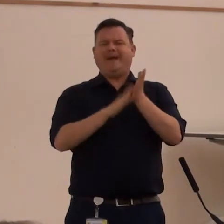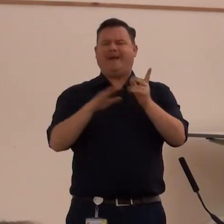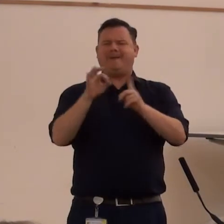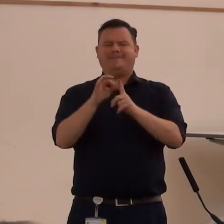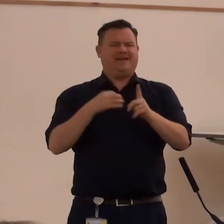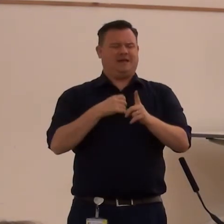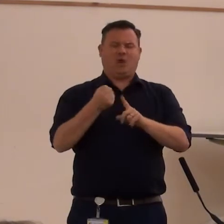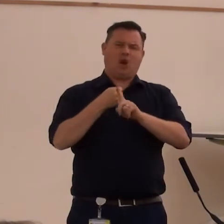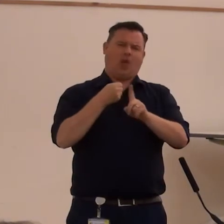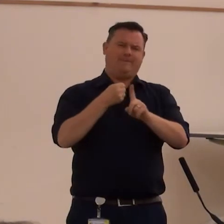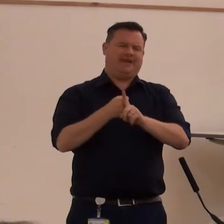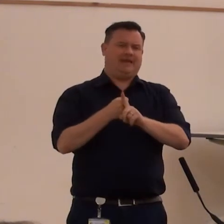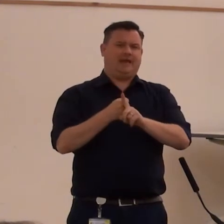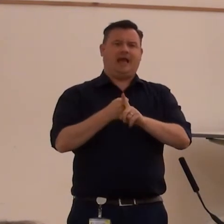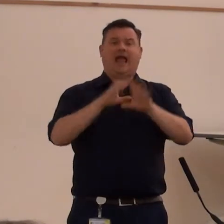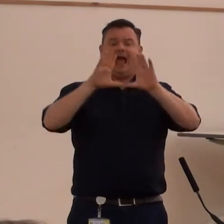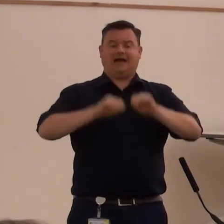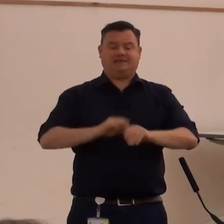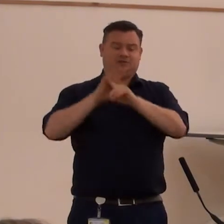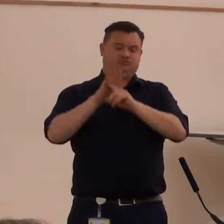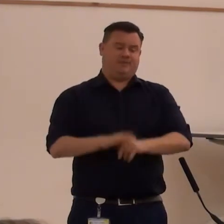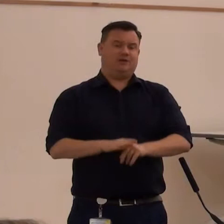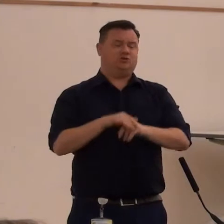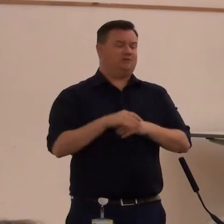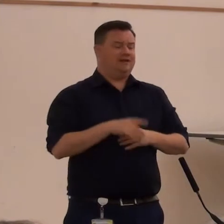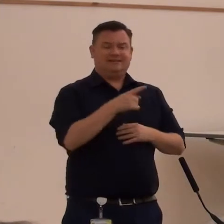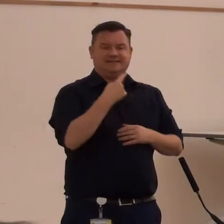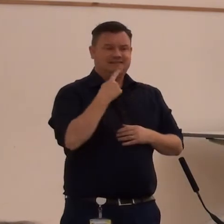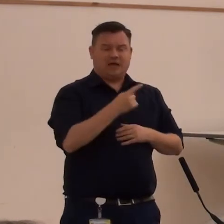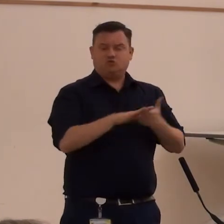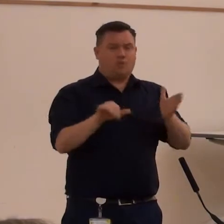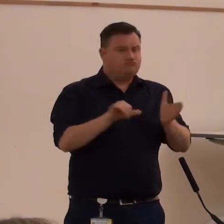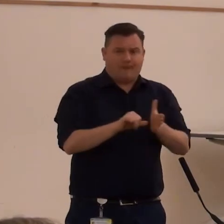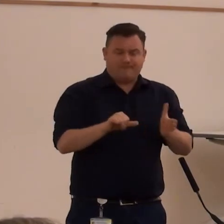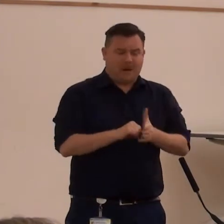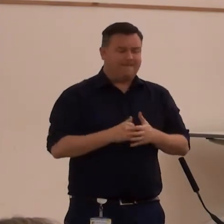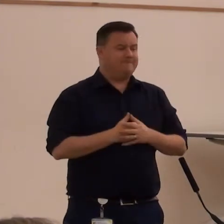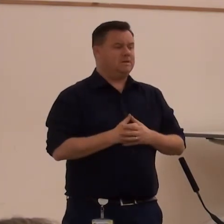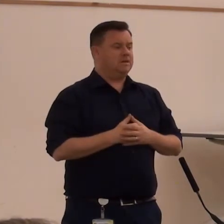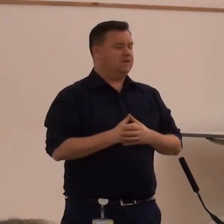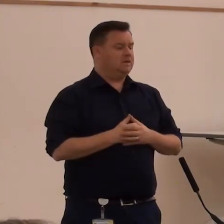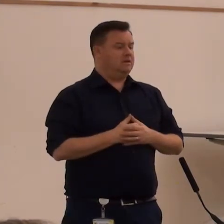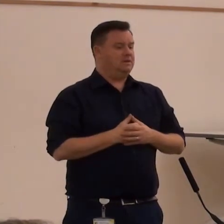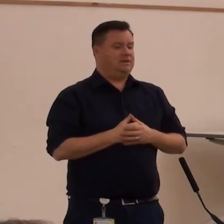for disabled people and saying, you know, there's not a problem, we don't need